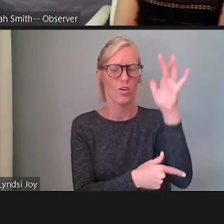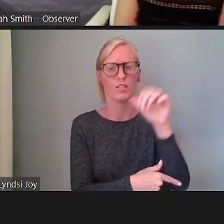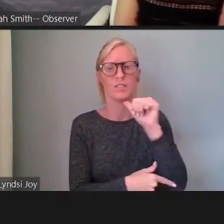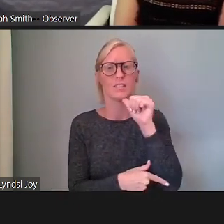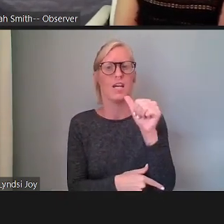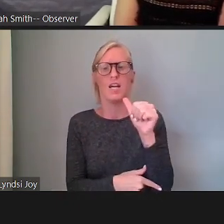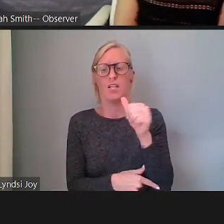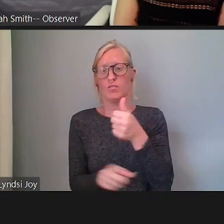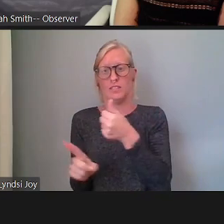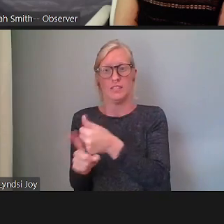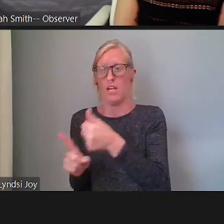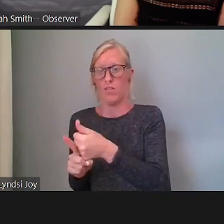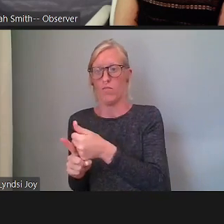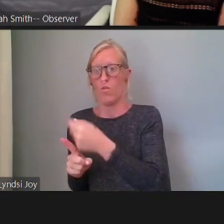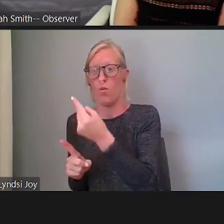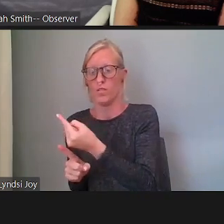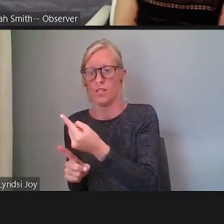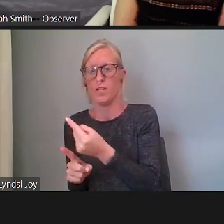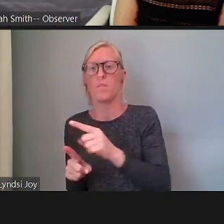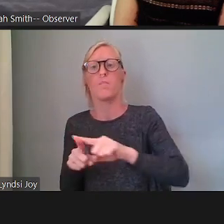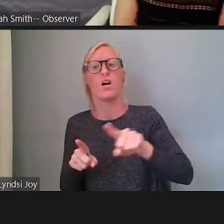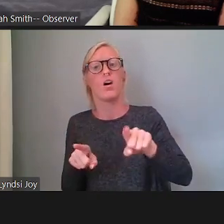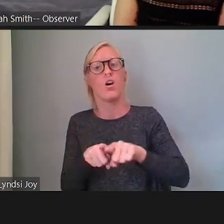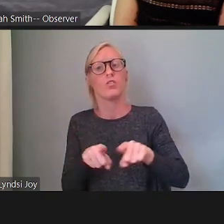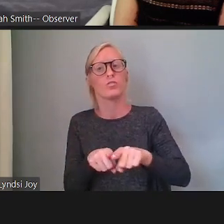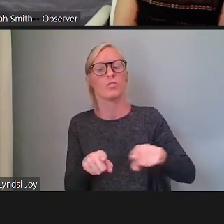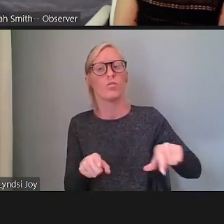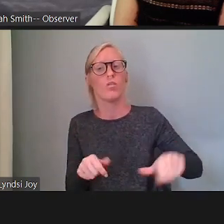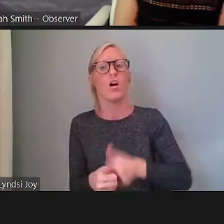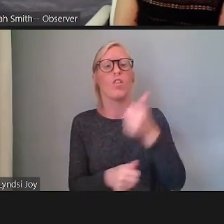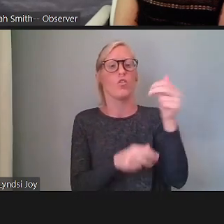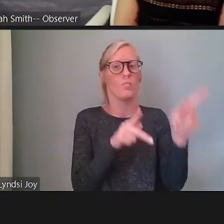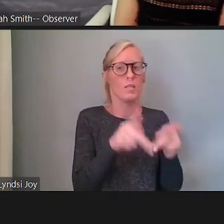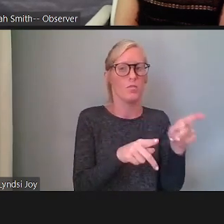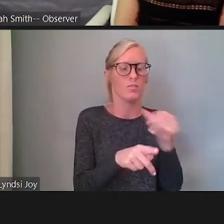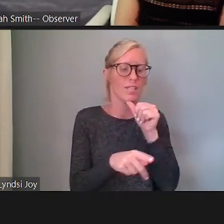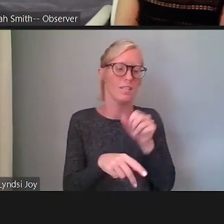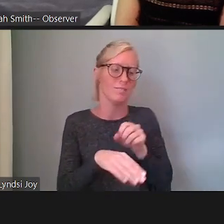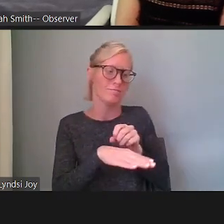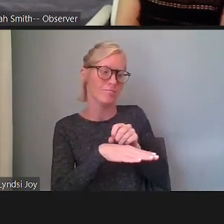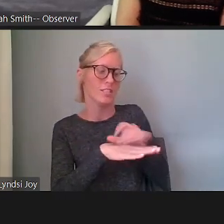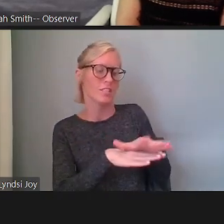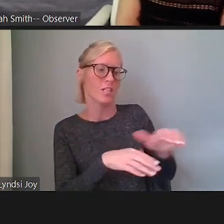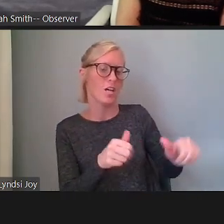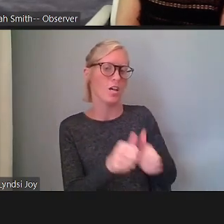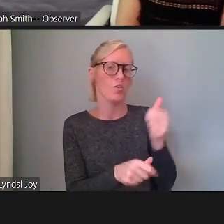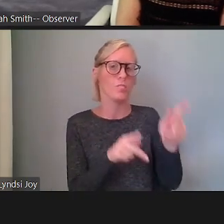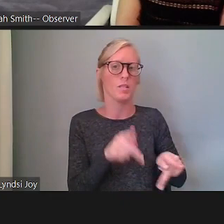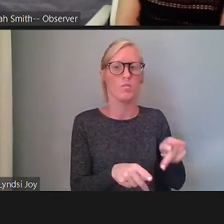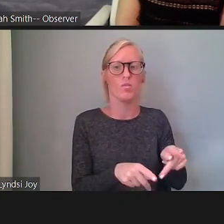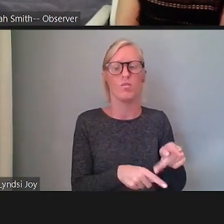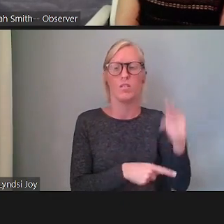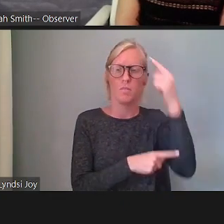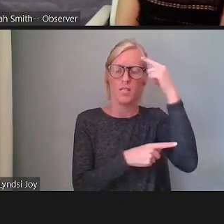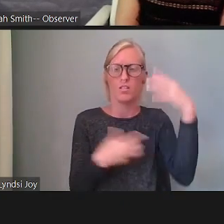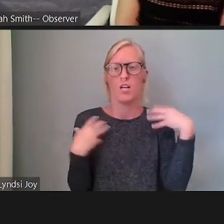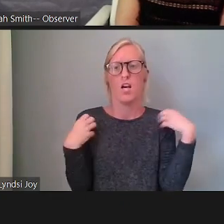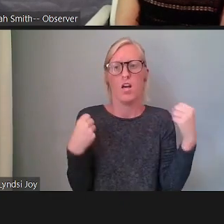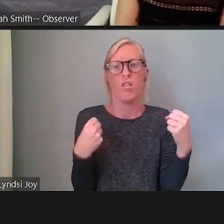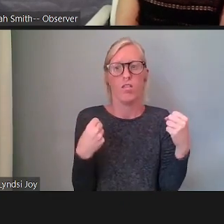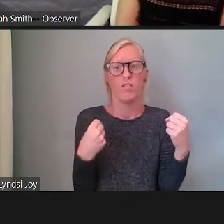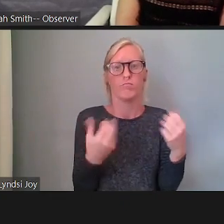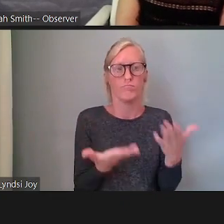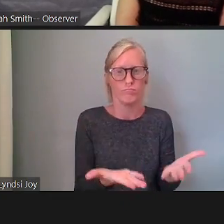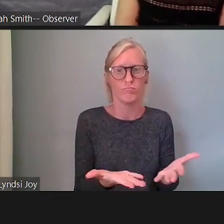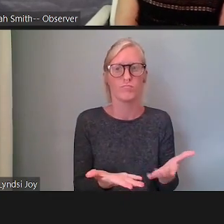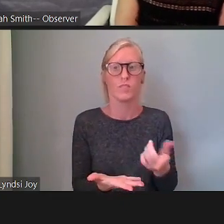for others, so not affecting other mental health well-being. Yeah, it's a good closing question.